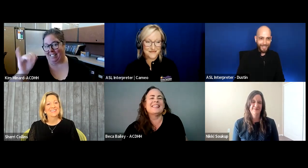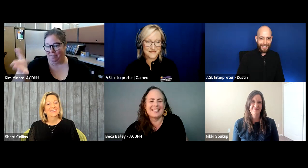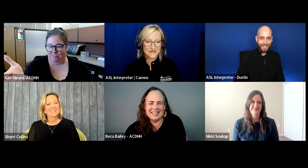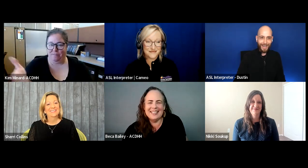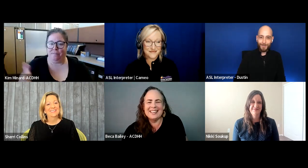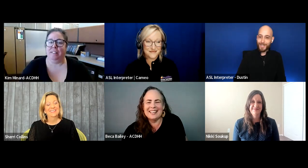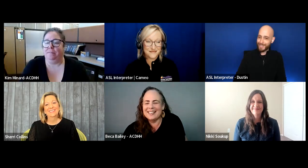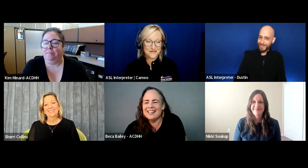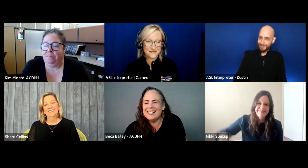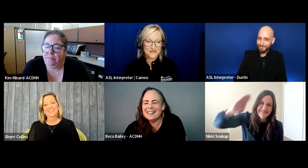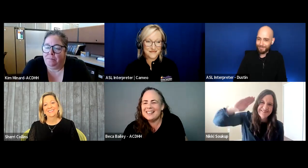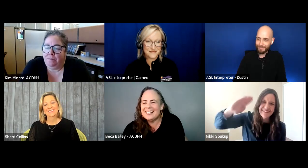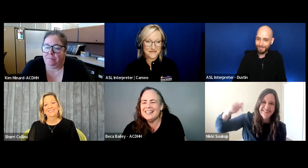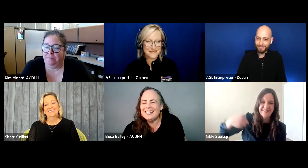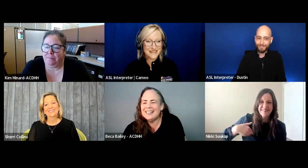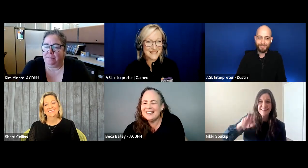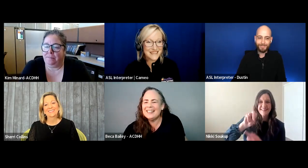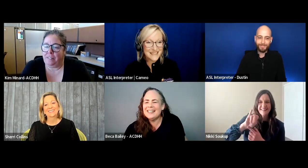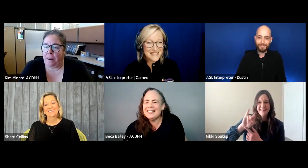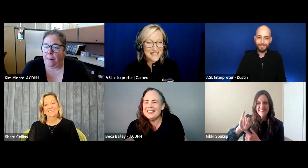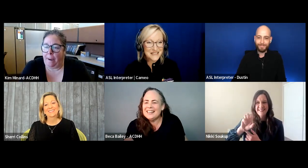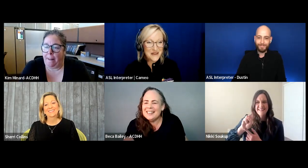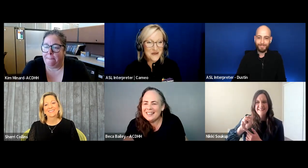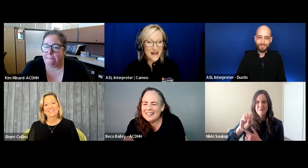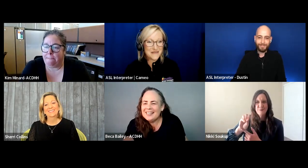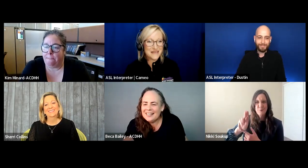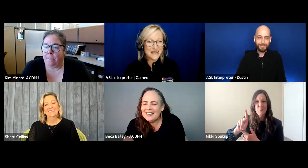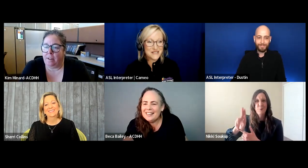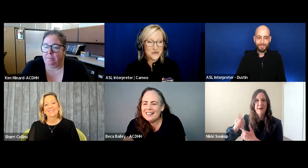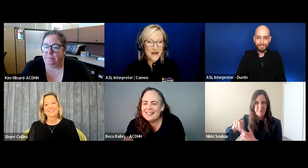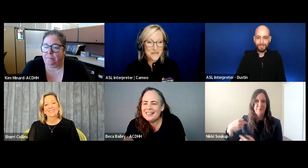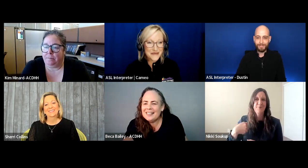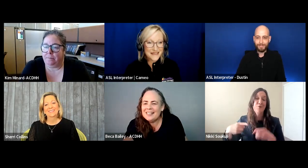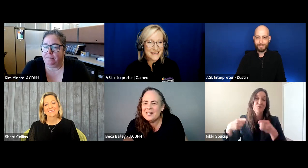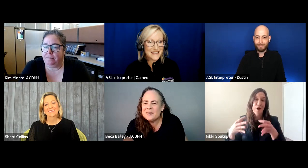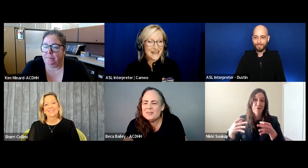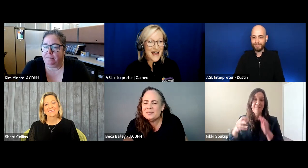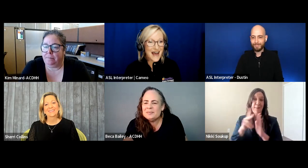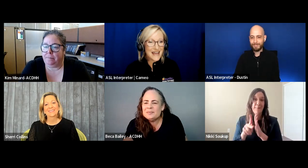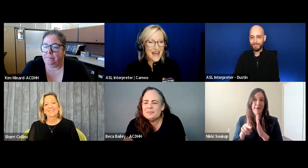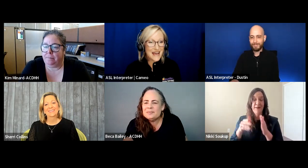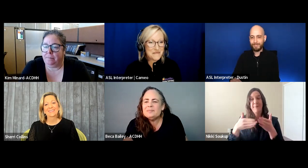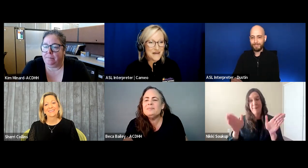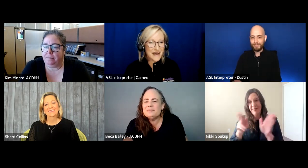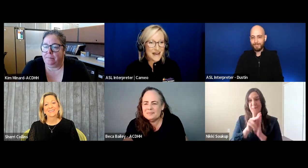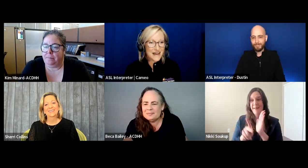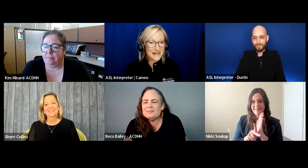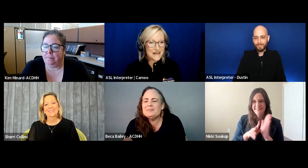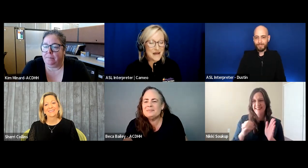ACDHH. Now, Nikki. Yes, hello. I am Nikki Sukup. I